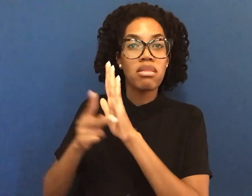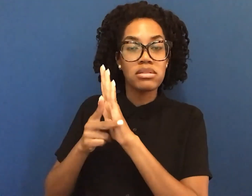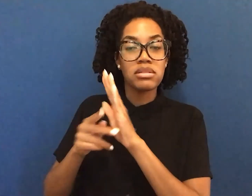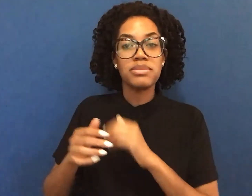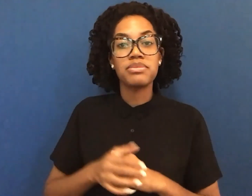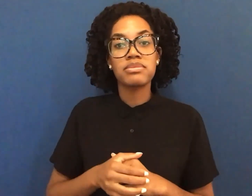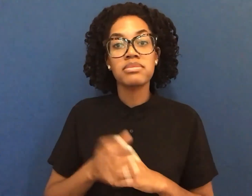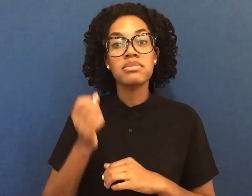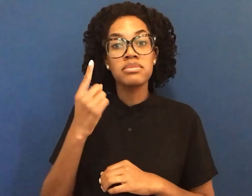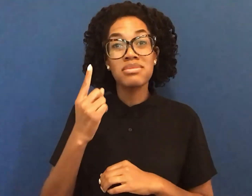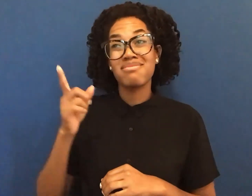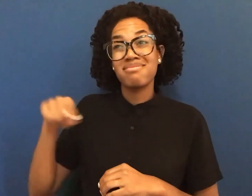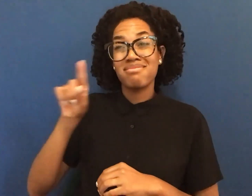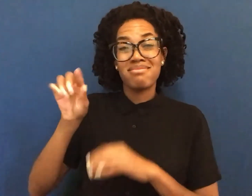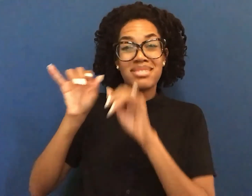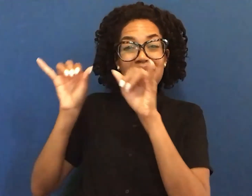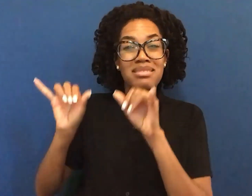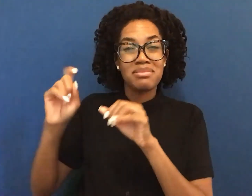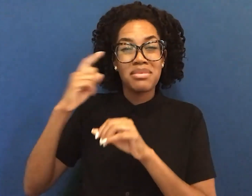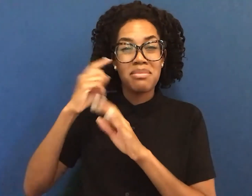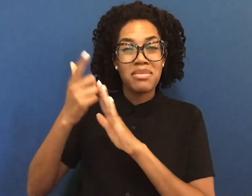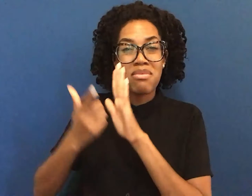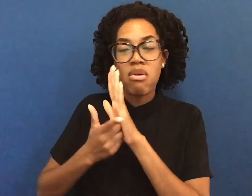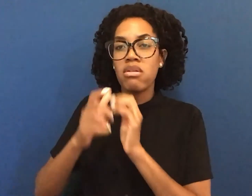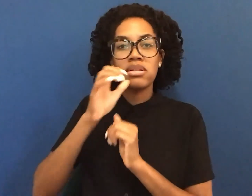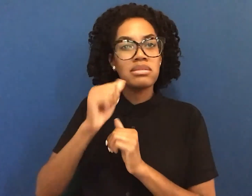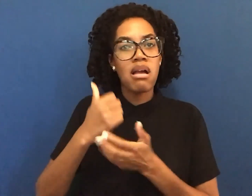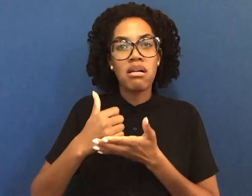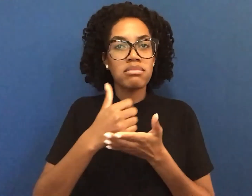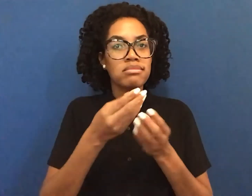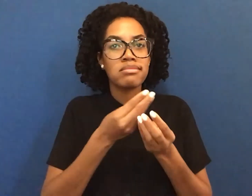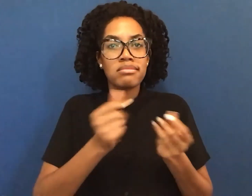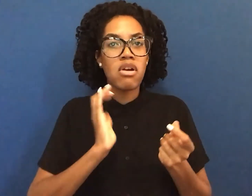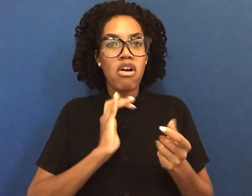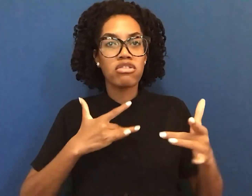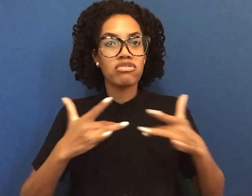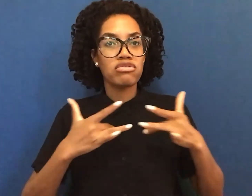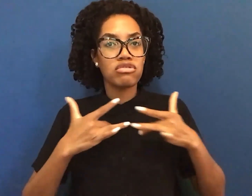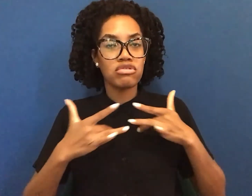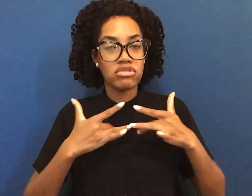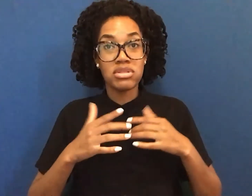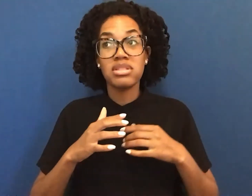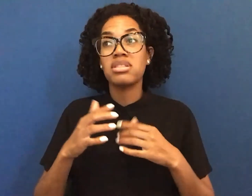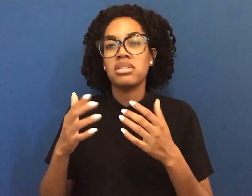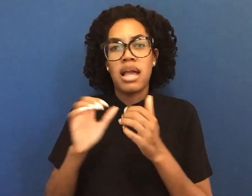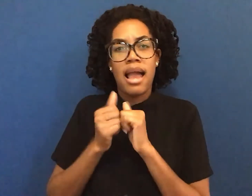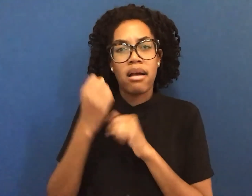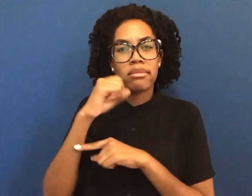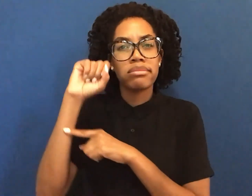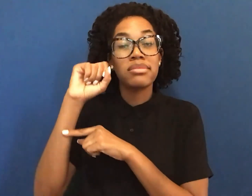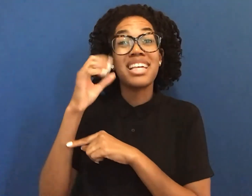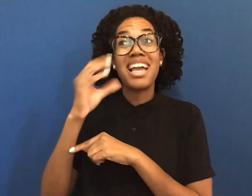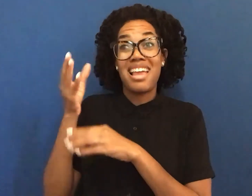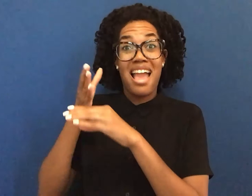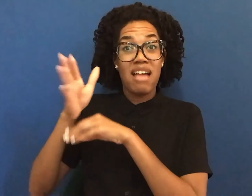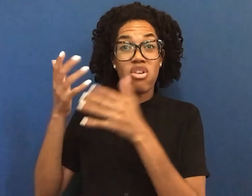to address our concerns, but even before those policies and procedures are established, given that so many of us exist